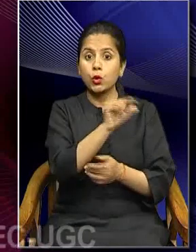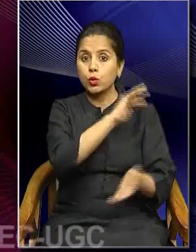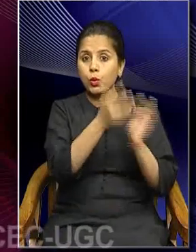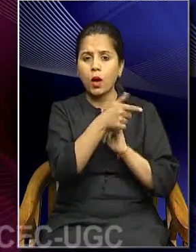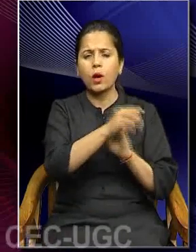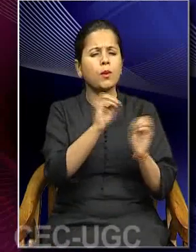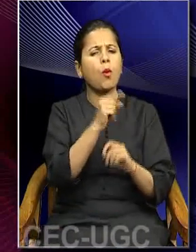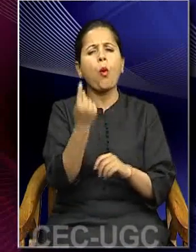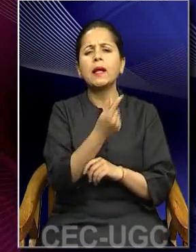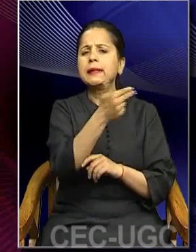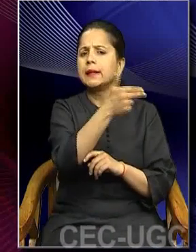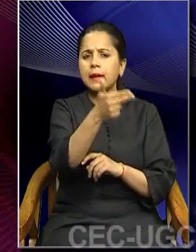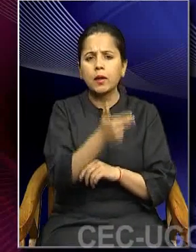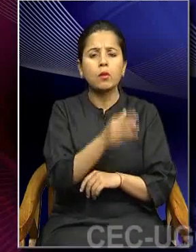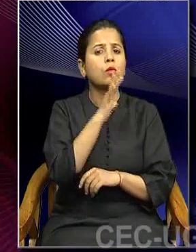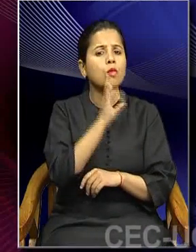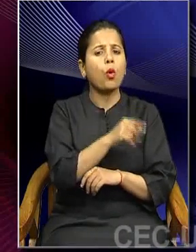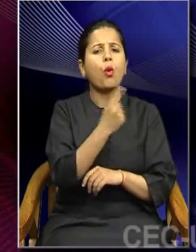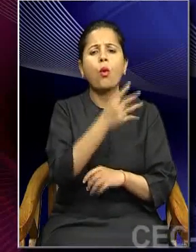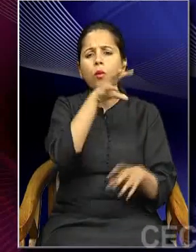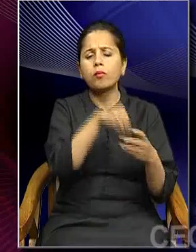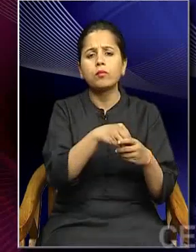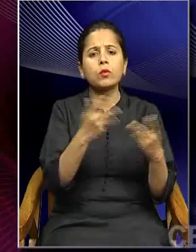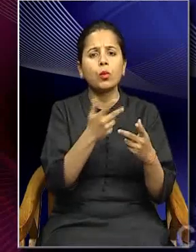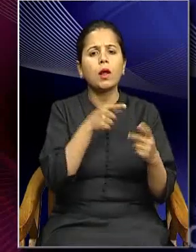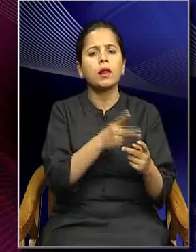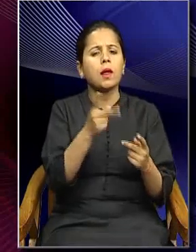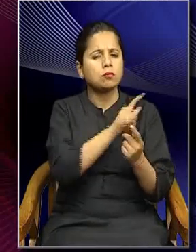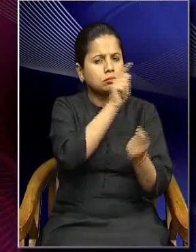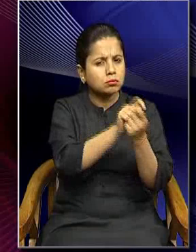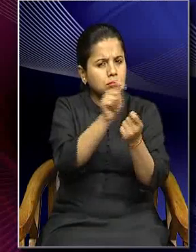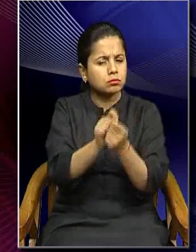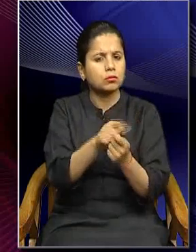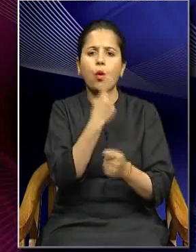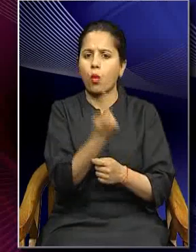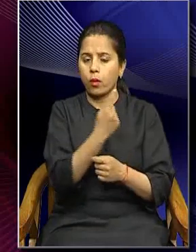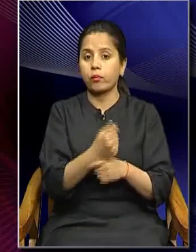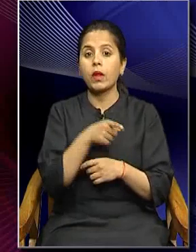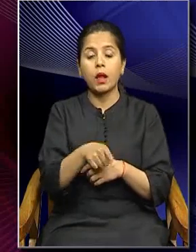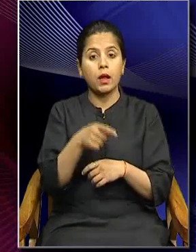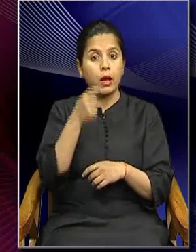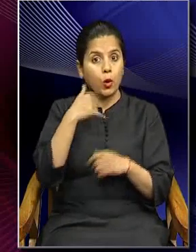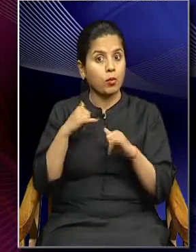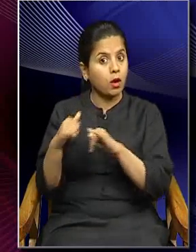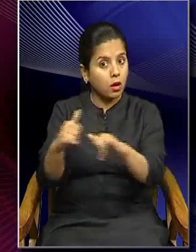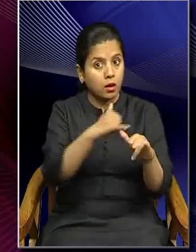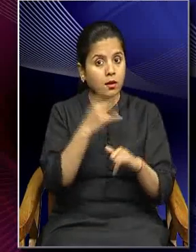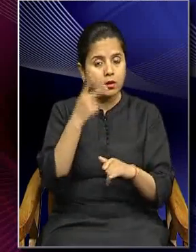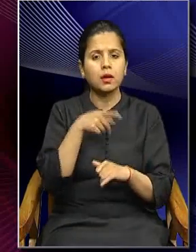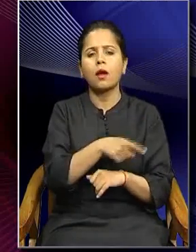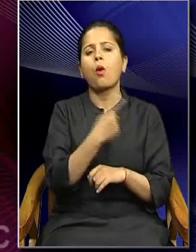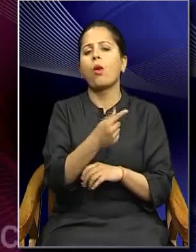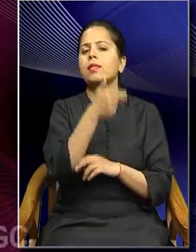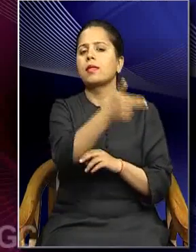names. Reality consists only of particular things. So, humanness is a mere